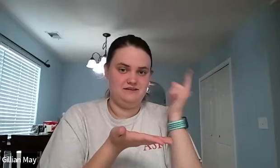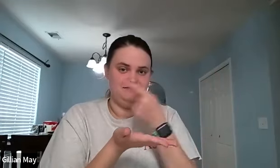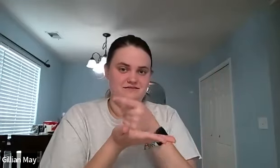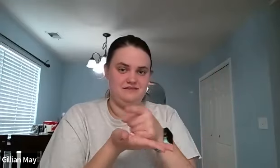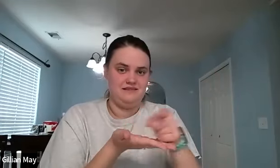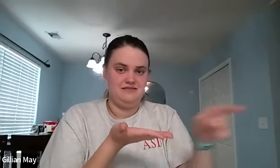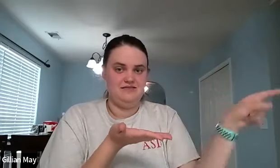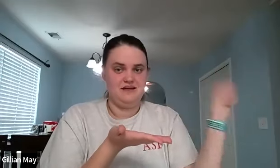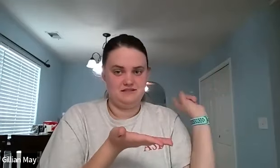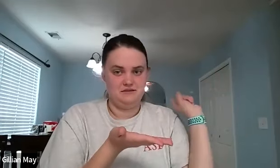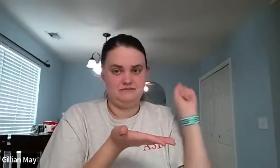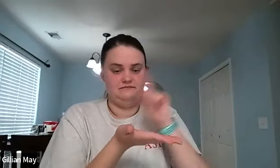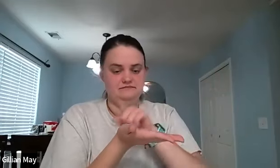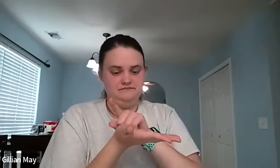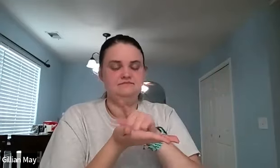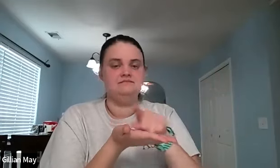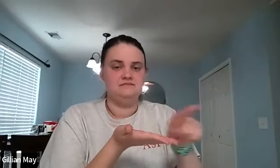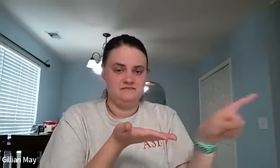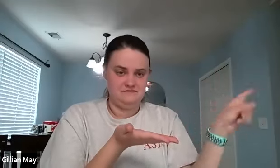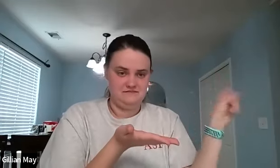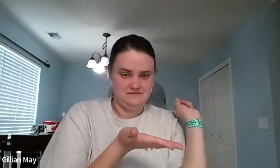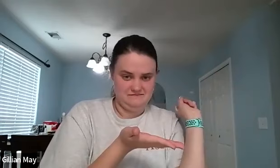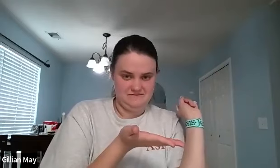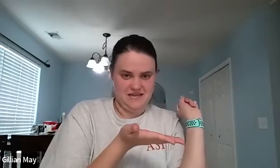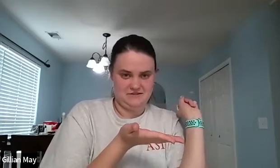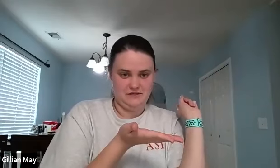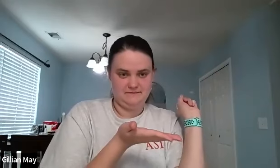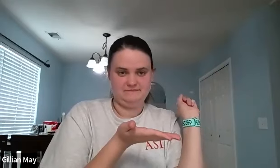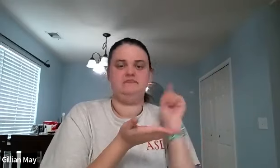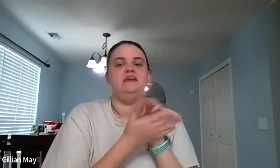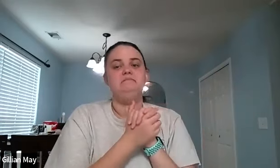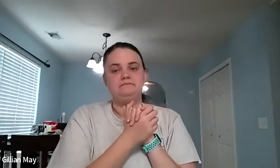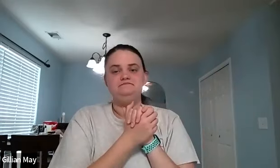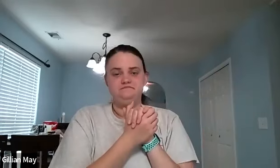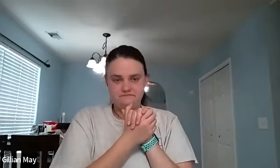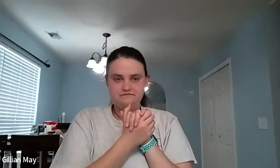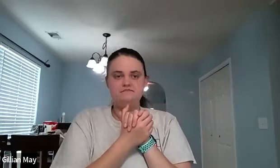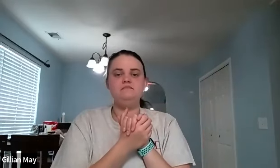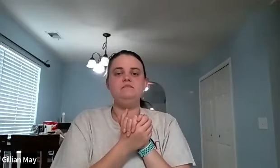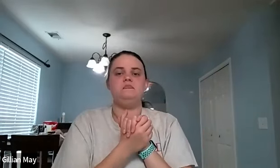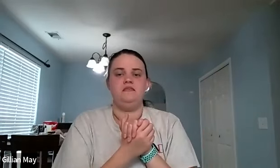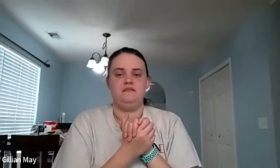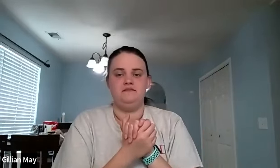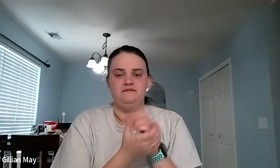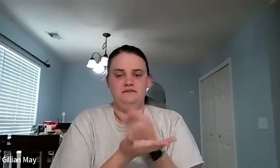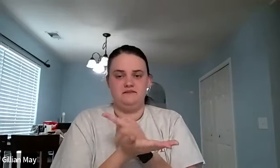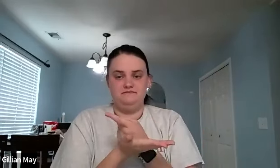week. Last week. Last week. Yep.